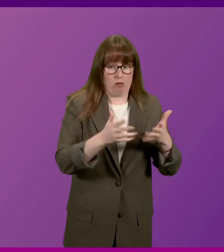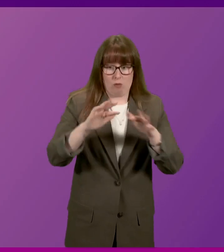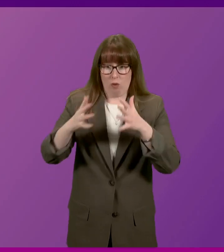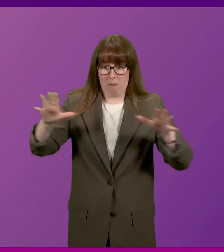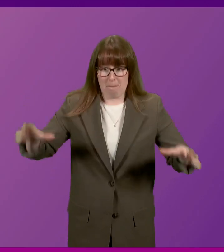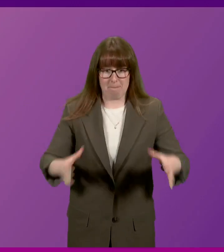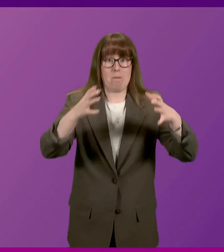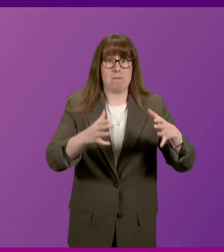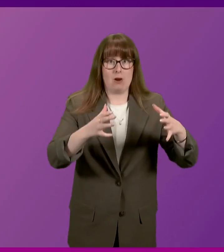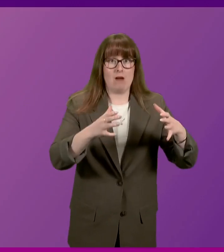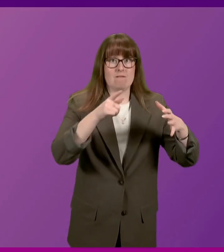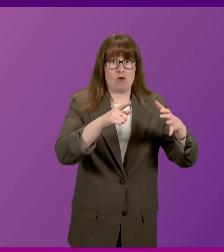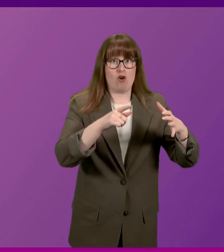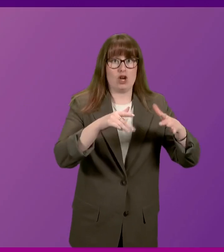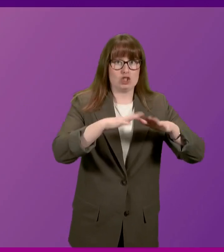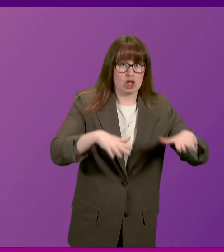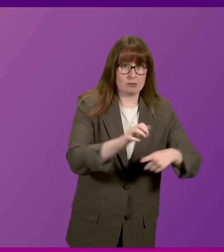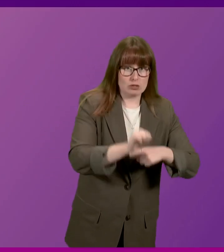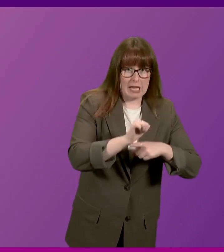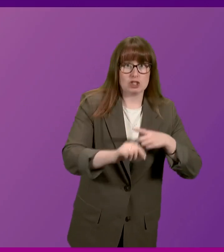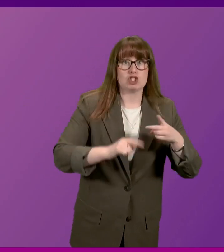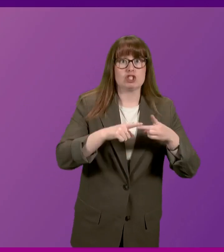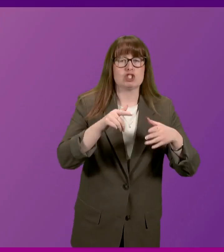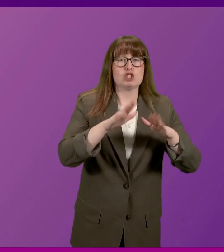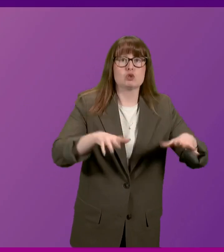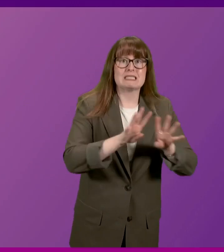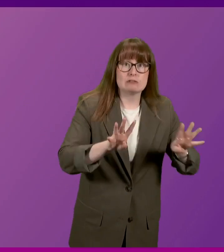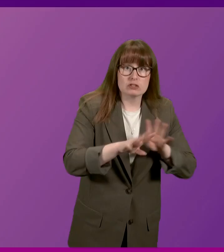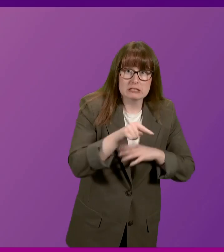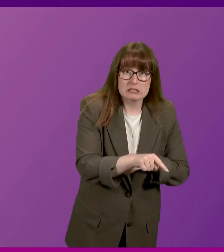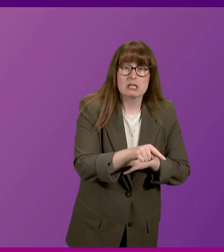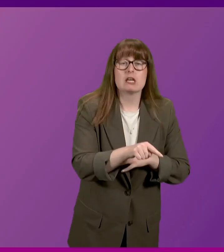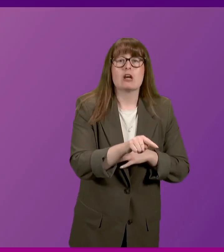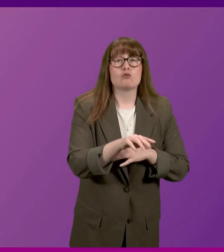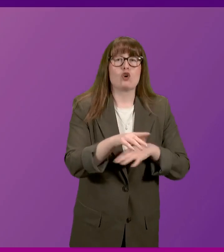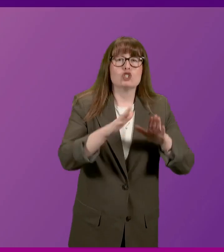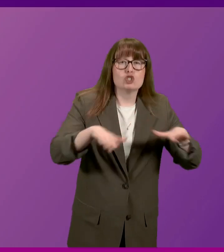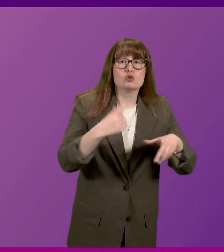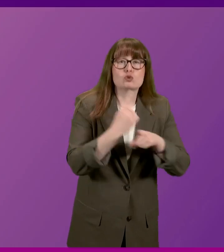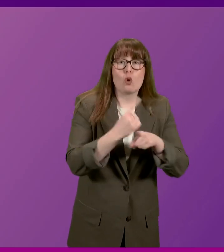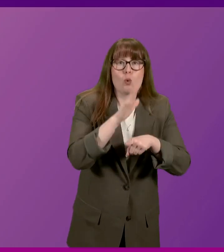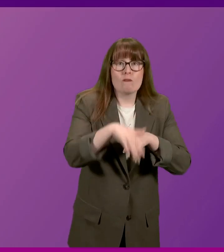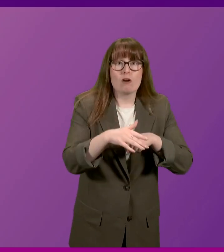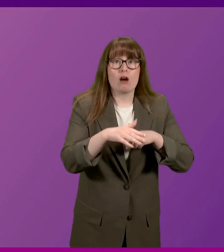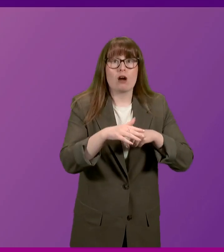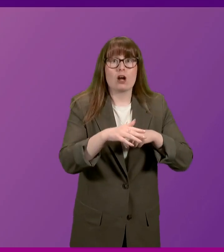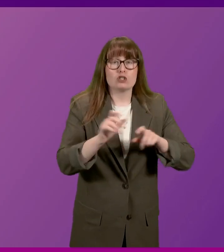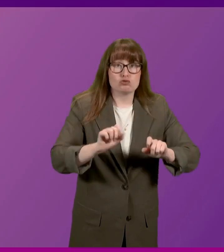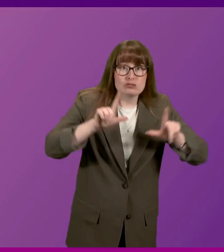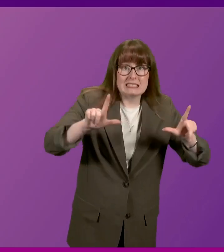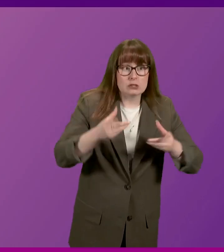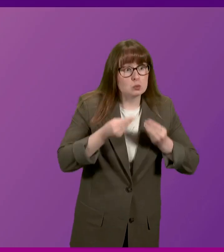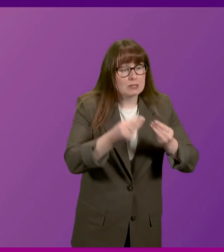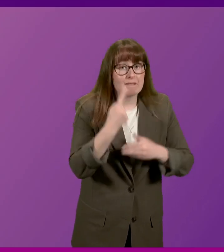civil, child protection, children's hearing, children talking about having screens to give evidence in criminal